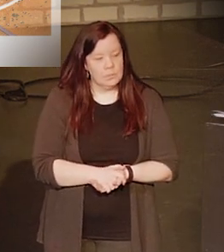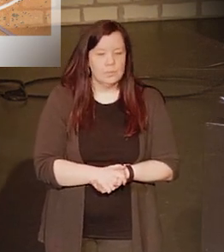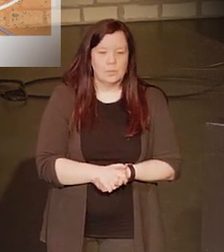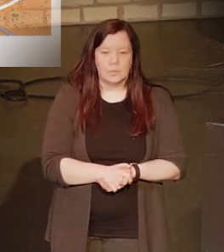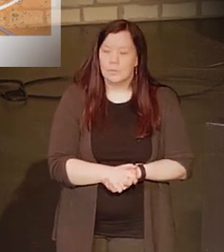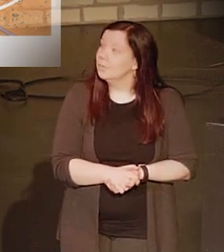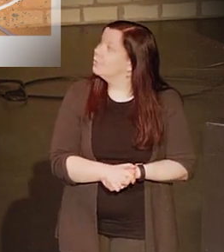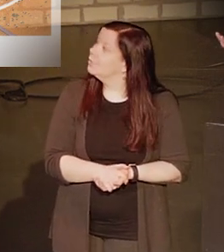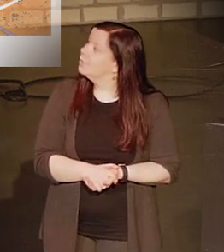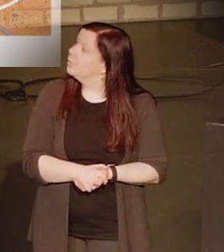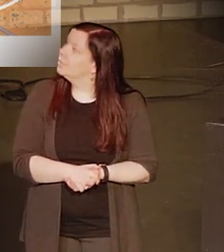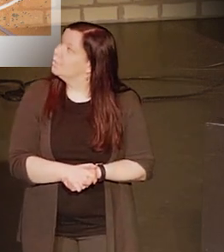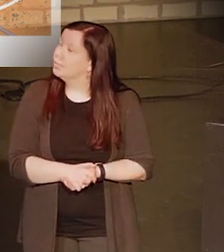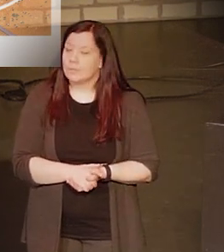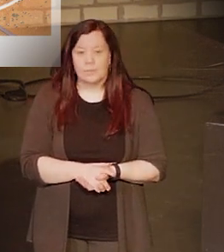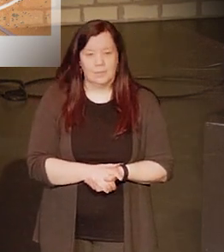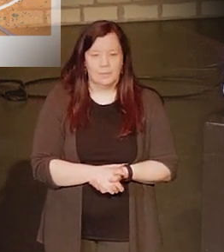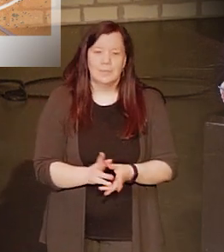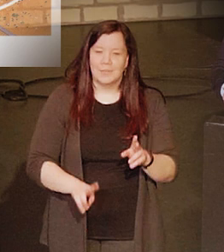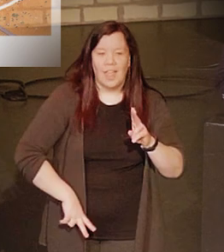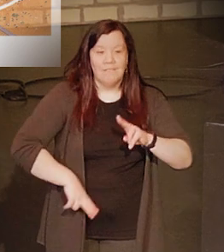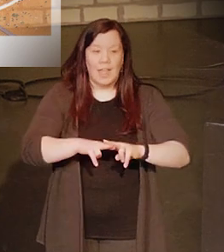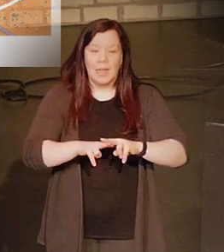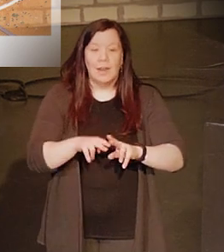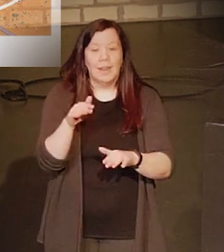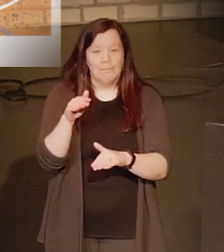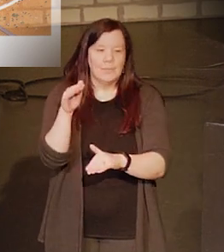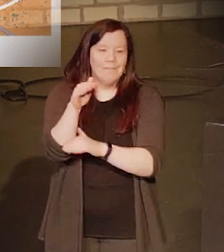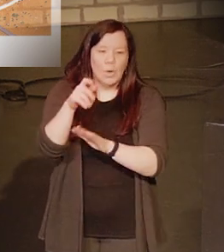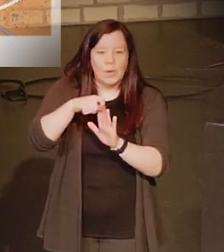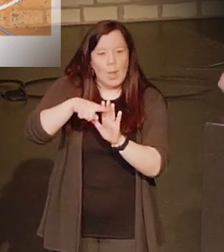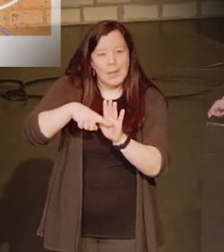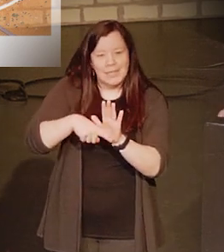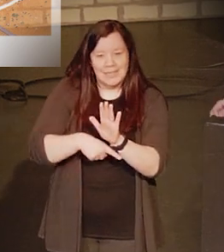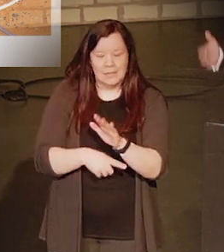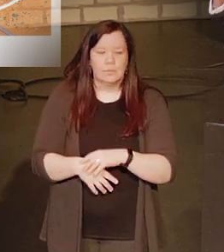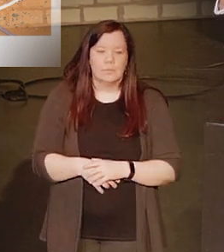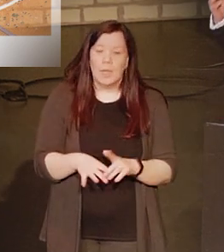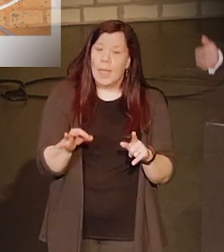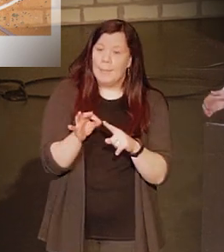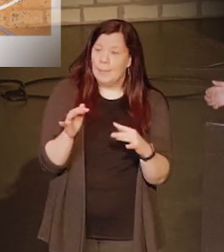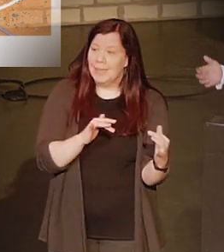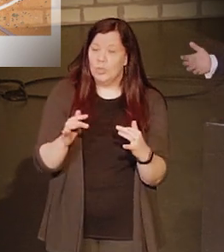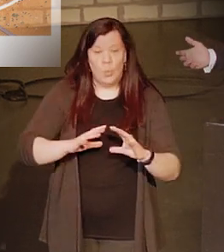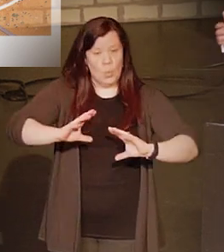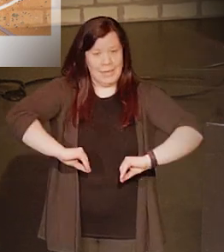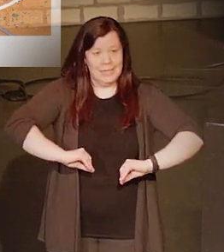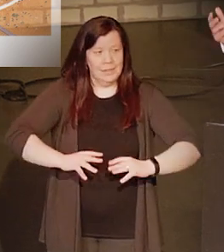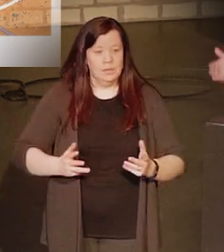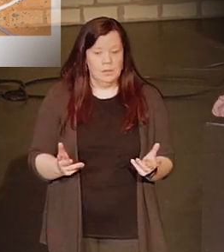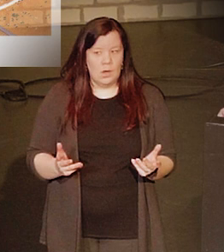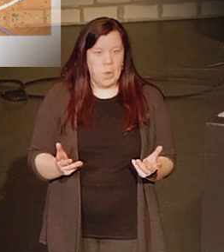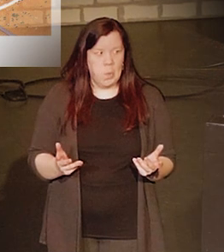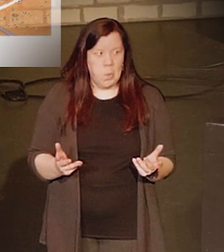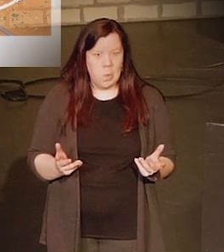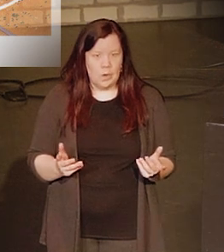And then finally, what about foreign policy? Right? That Peloponnesian War has ended. What then happened? What kind of